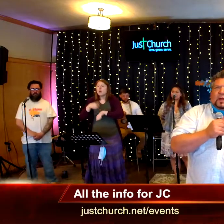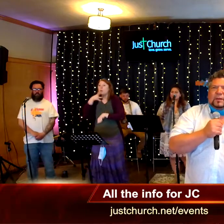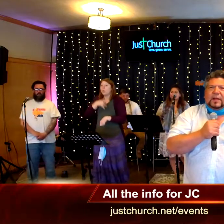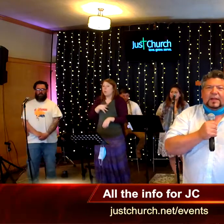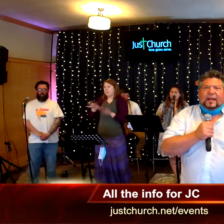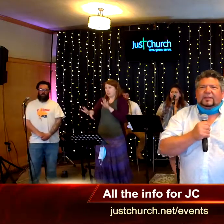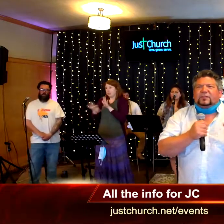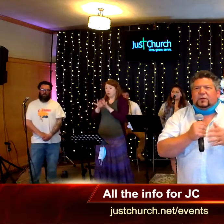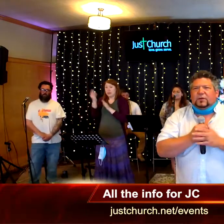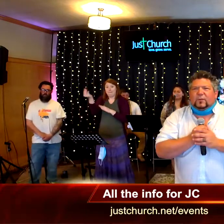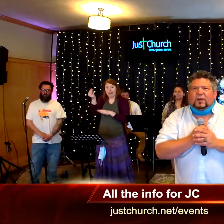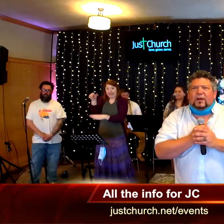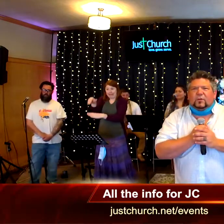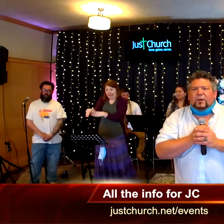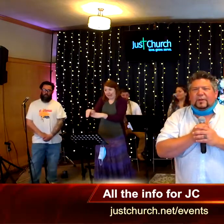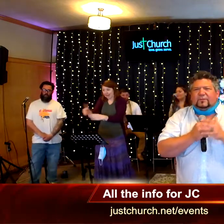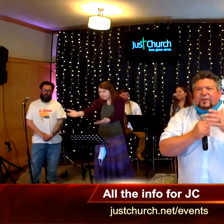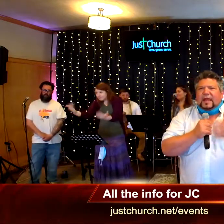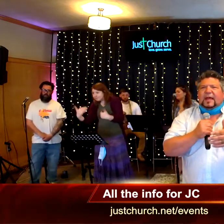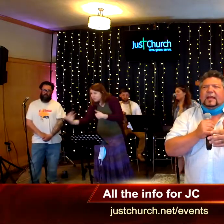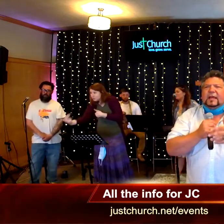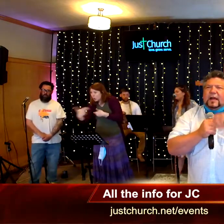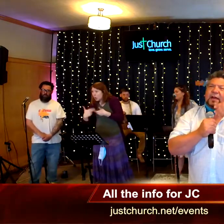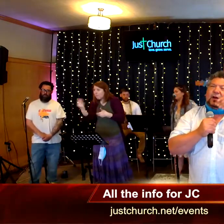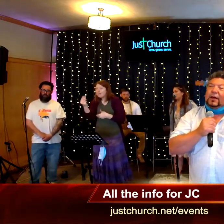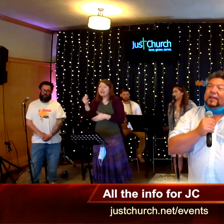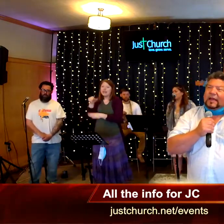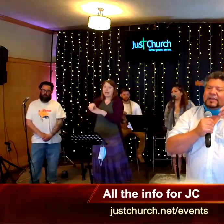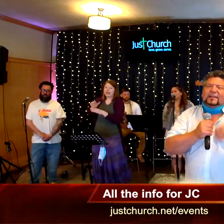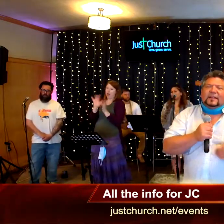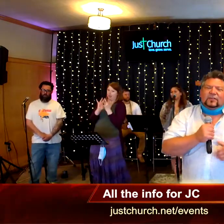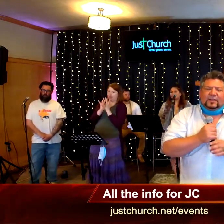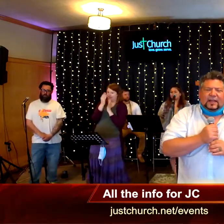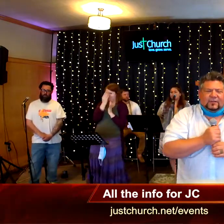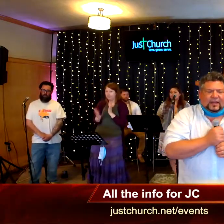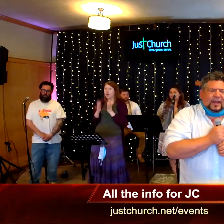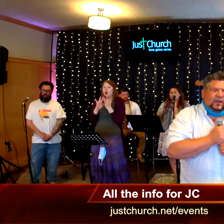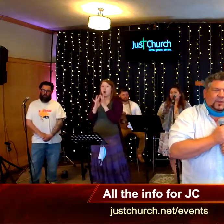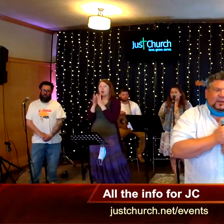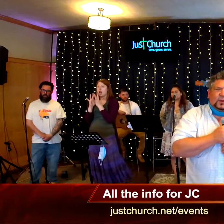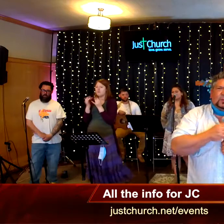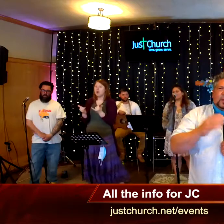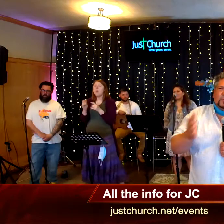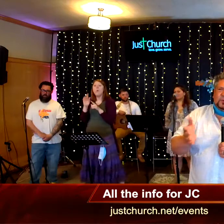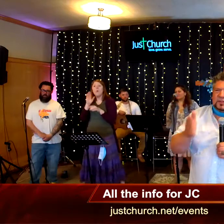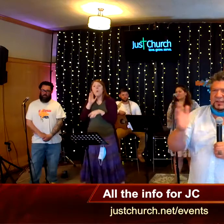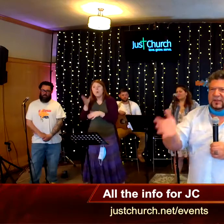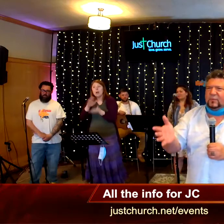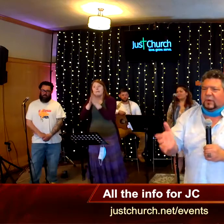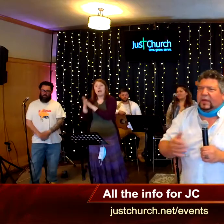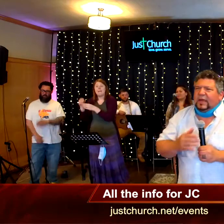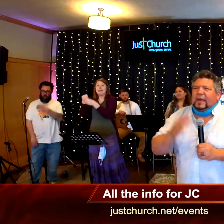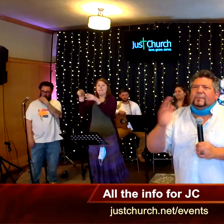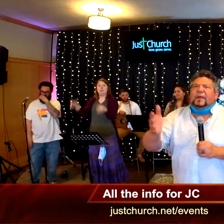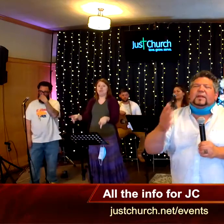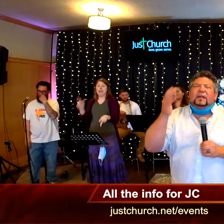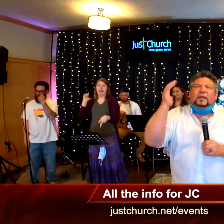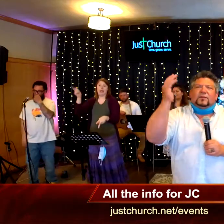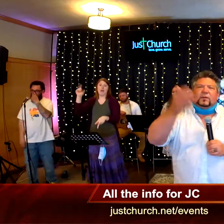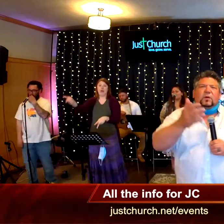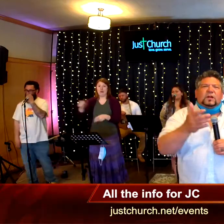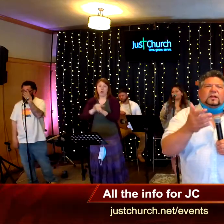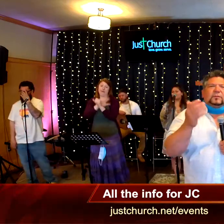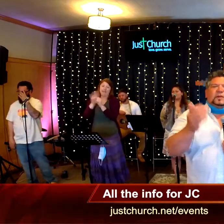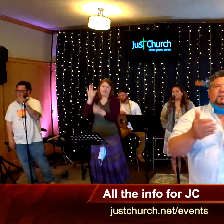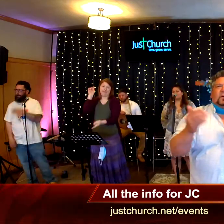chosen Monday night, so come on out, women, for that. Online, that's online right now, but it will be in person at some point. And men,